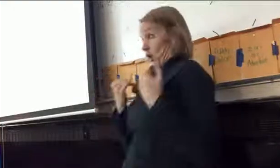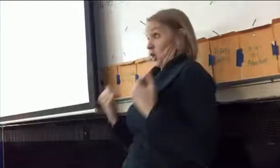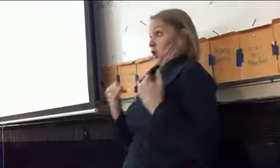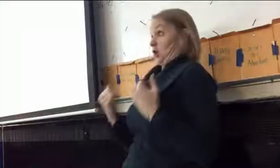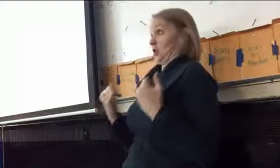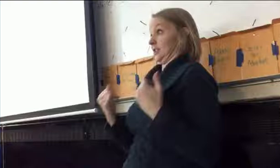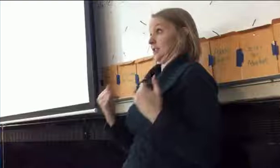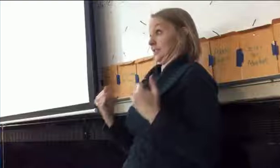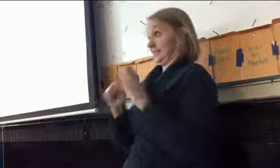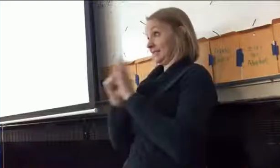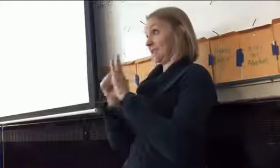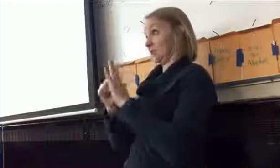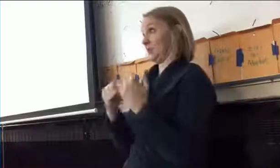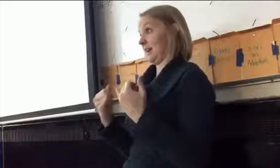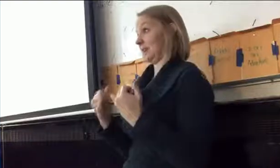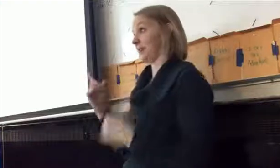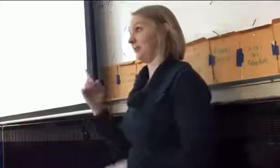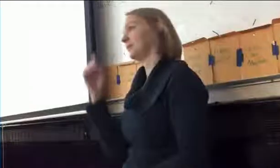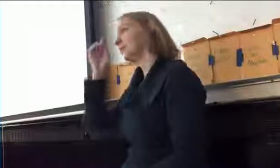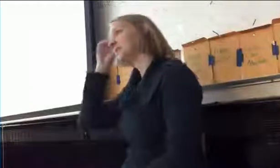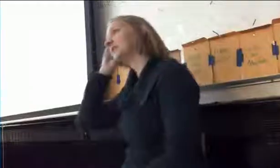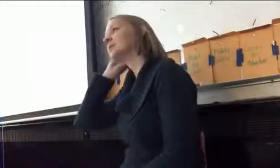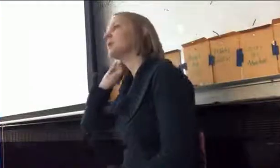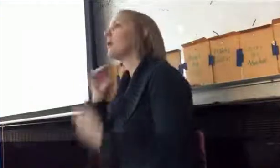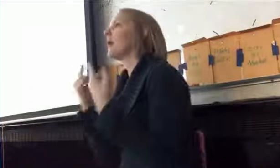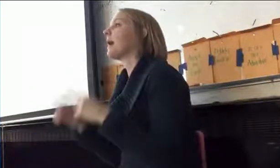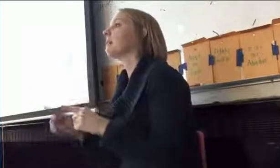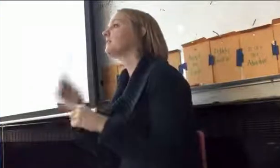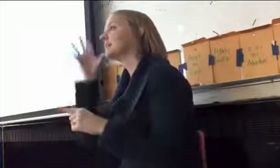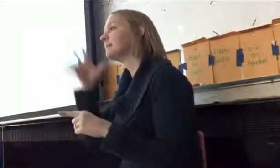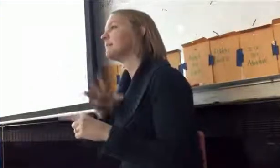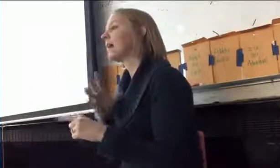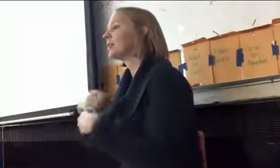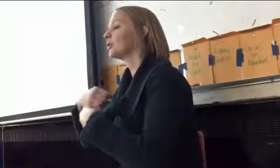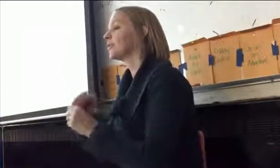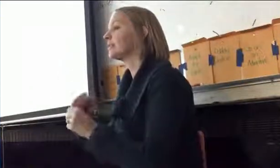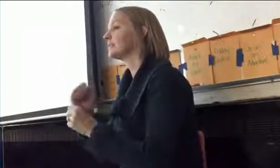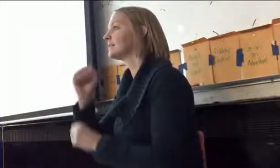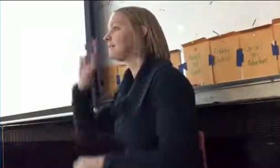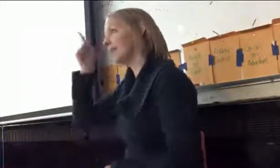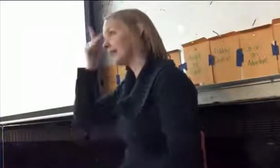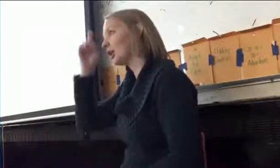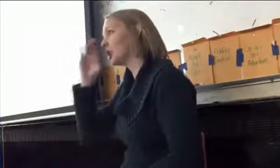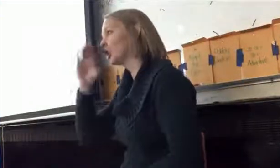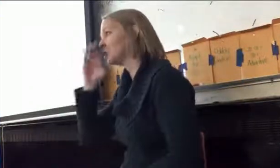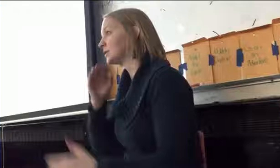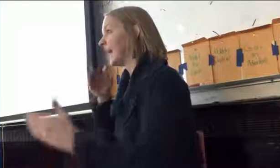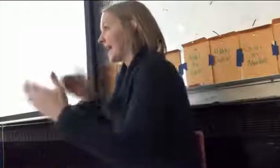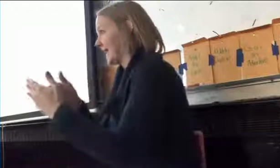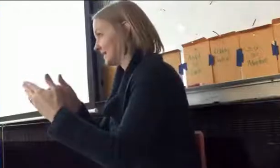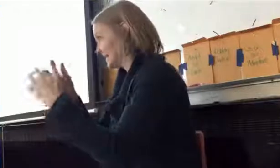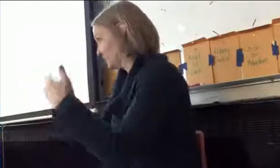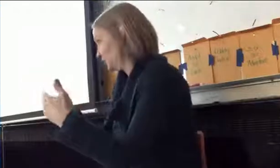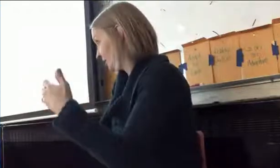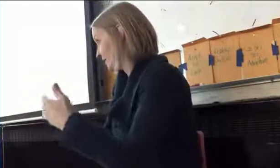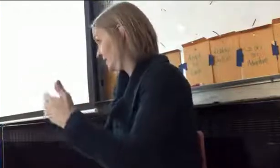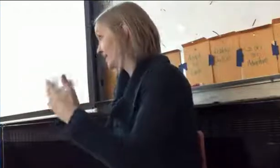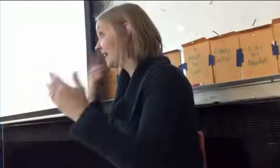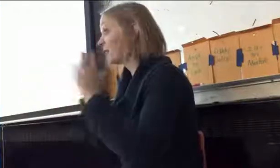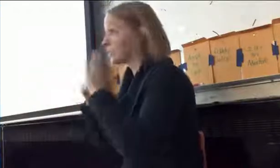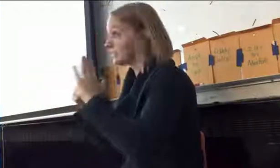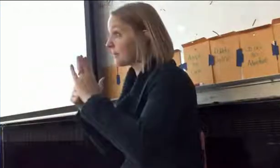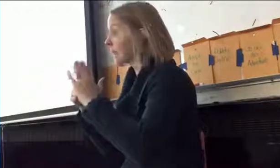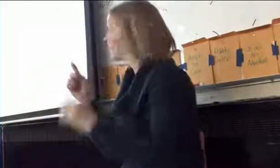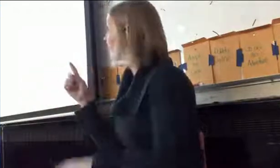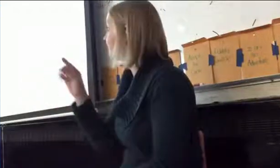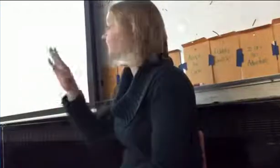symbols of those parties. Well, what happens is he begins to create political cartoons against these machines. So you can see, for example, this is going to